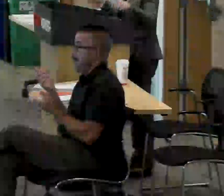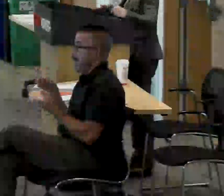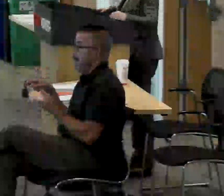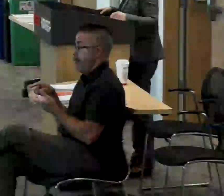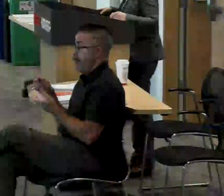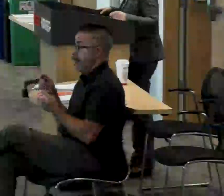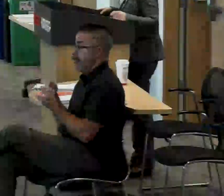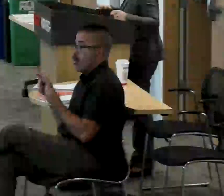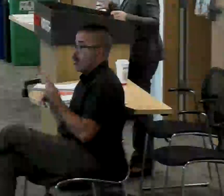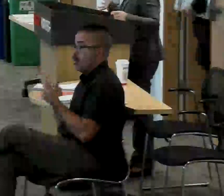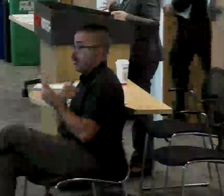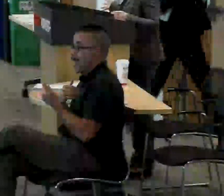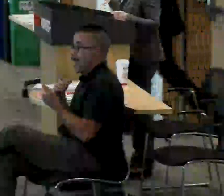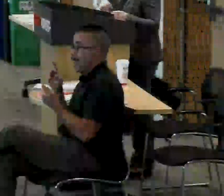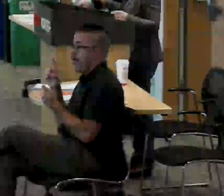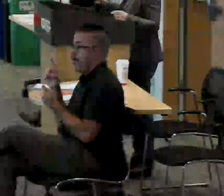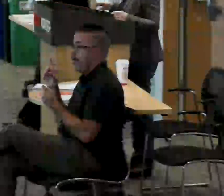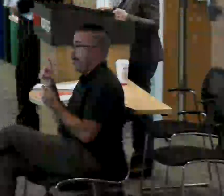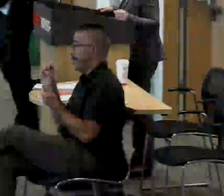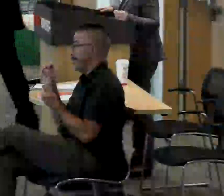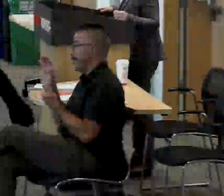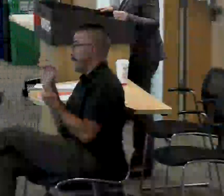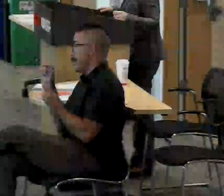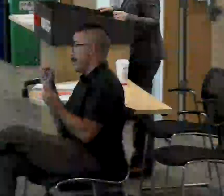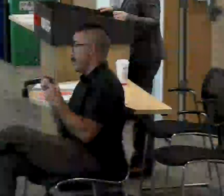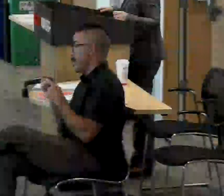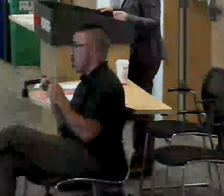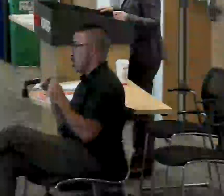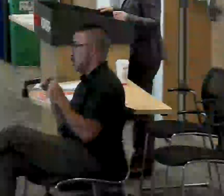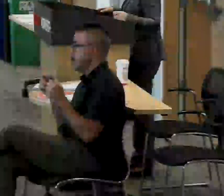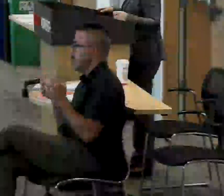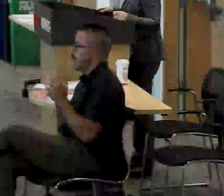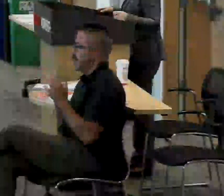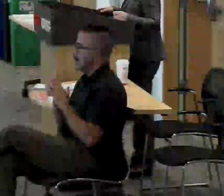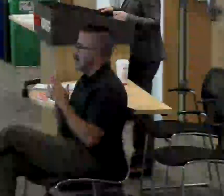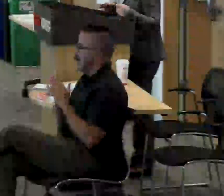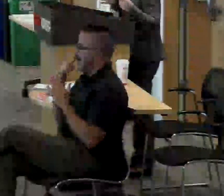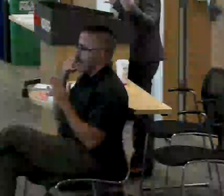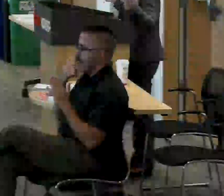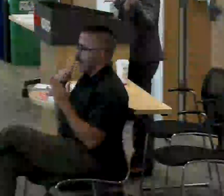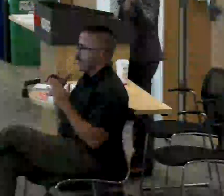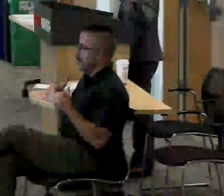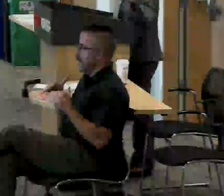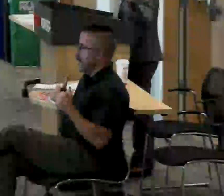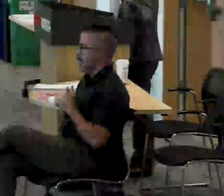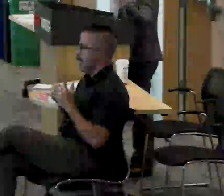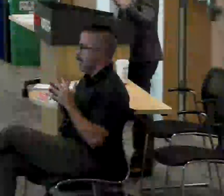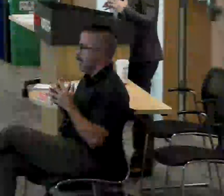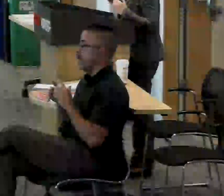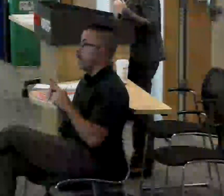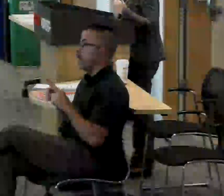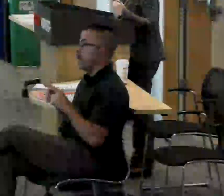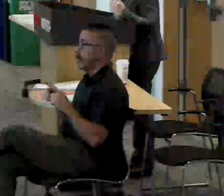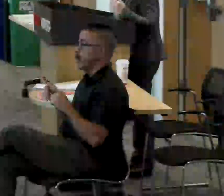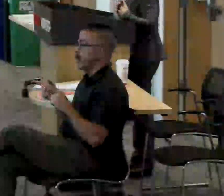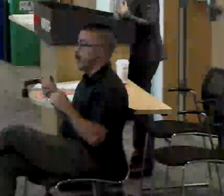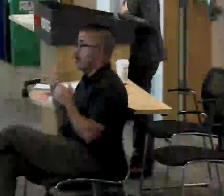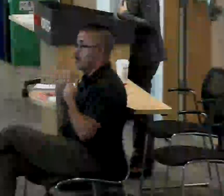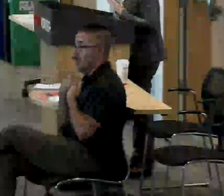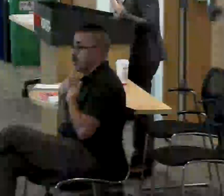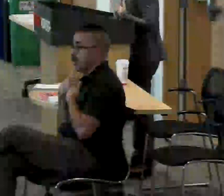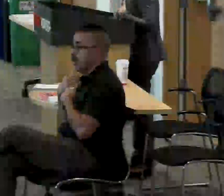my program hasn't been designed or implemented yet. But the